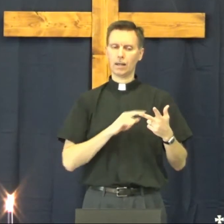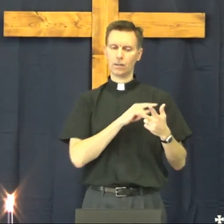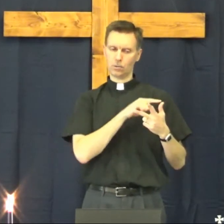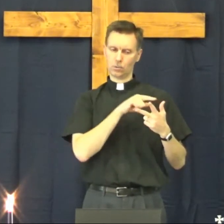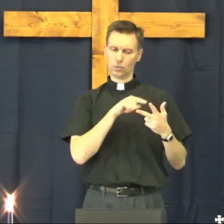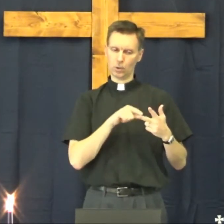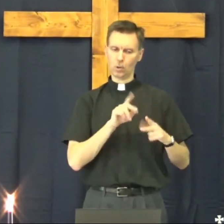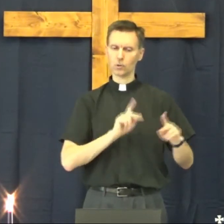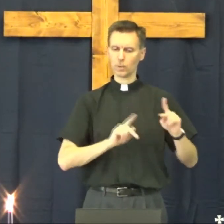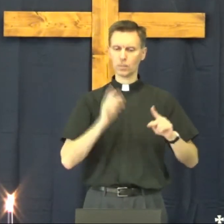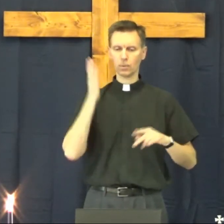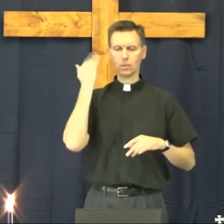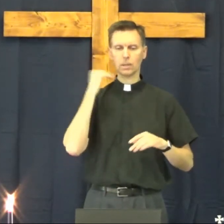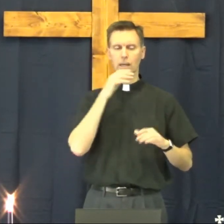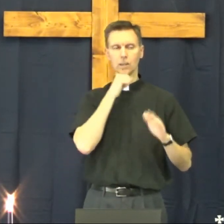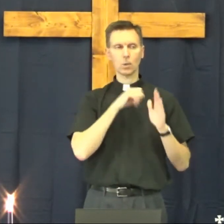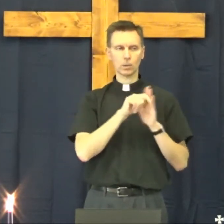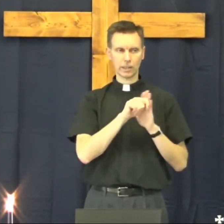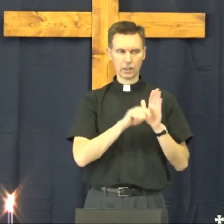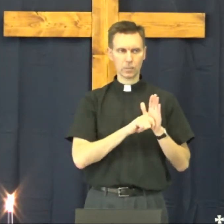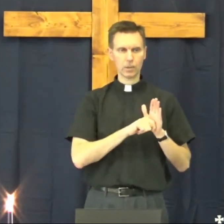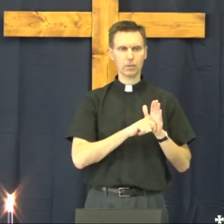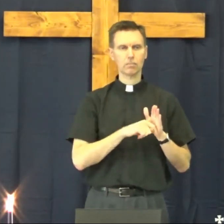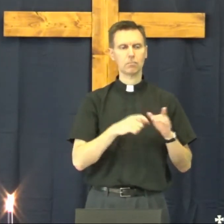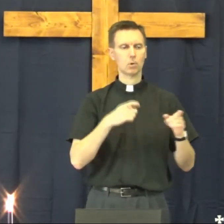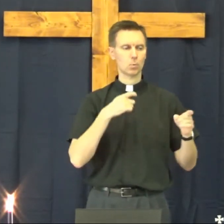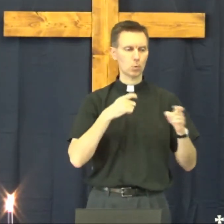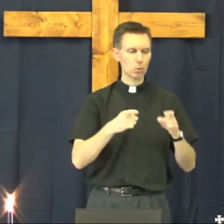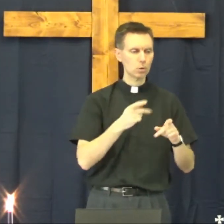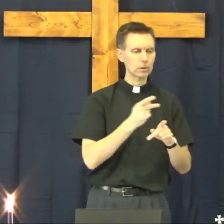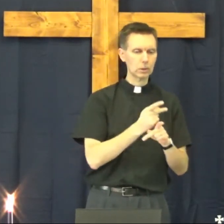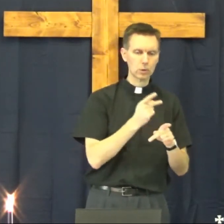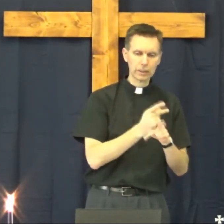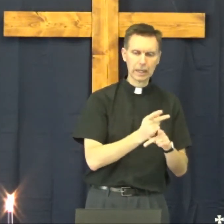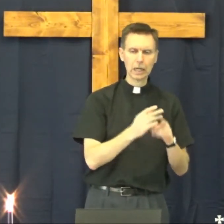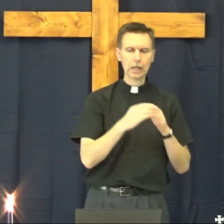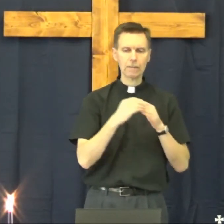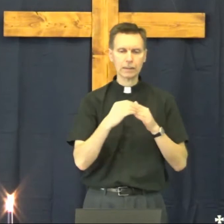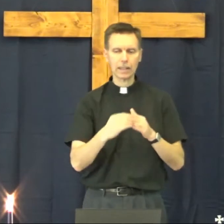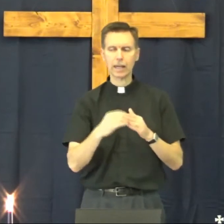And those people in the Old Testament ruled, took care of, and led